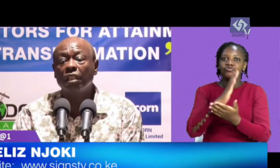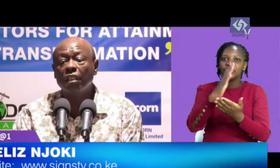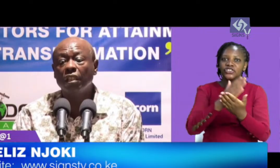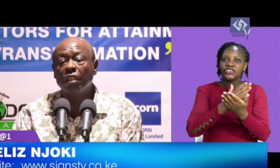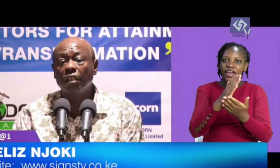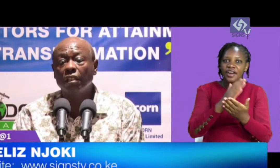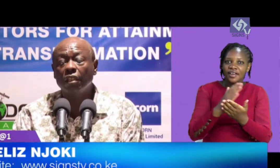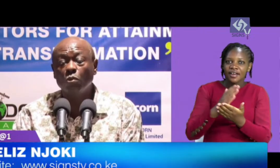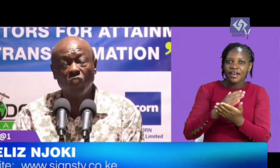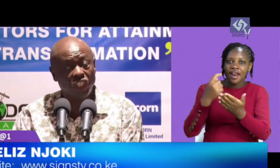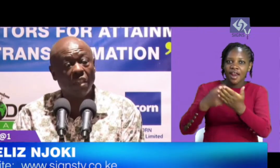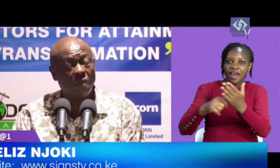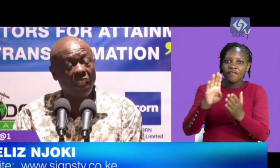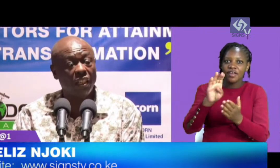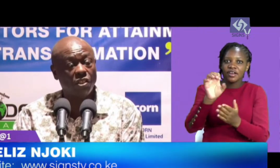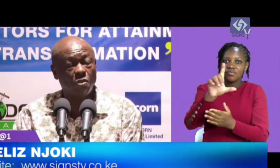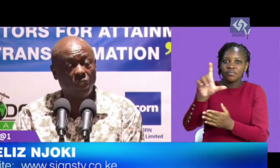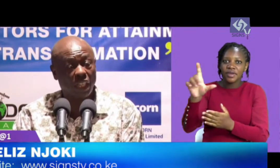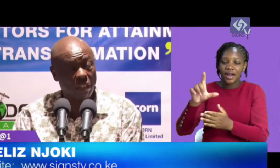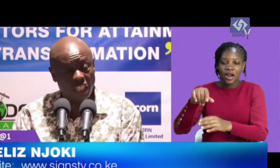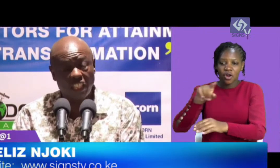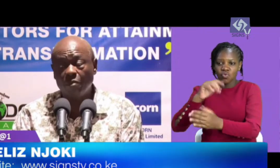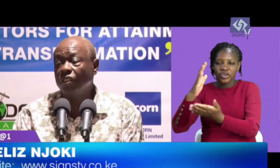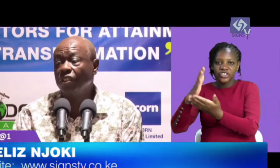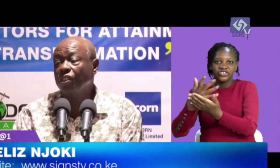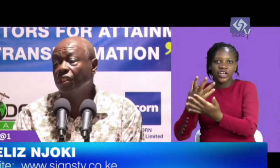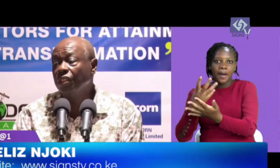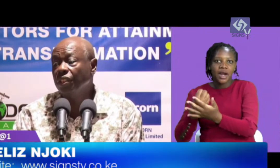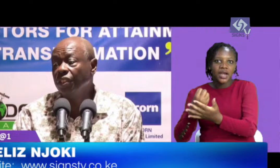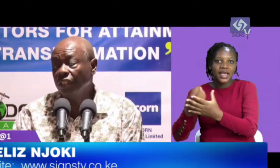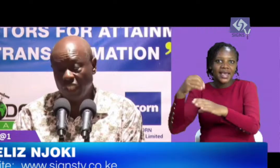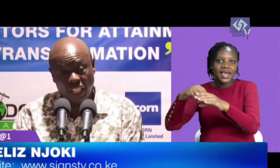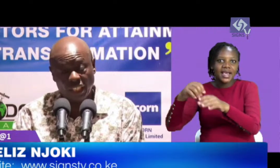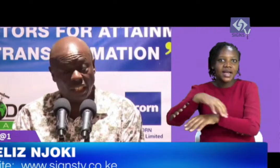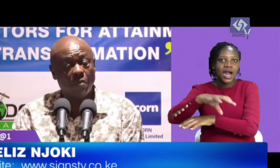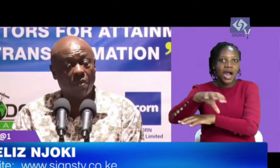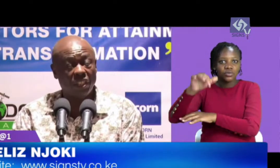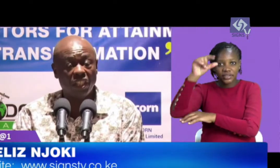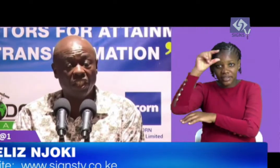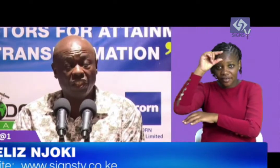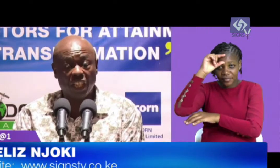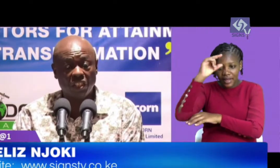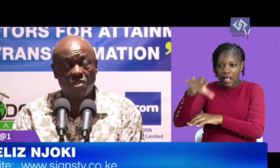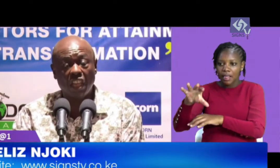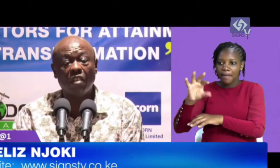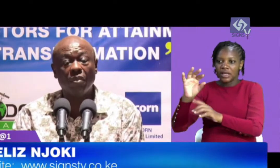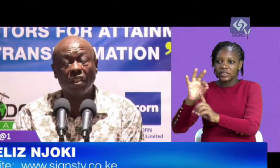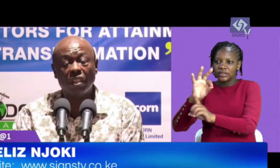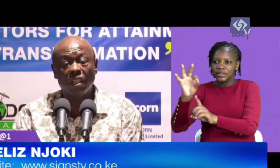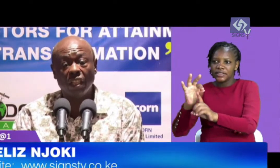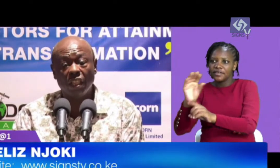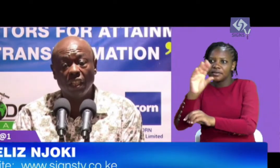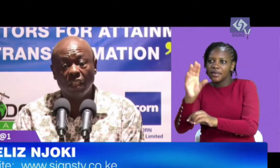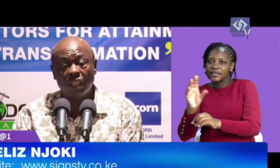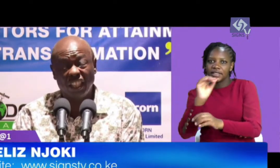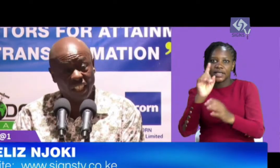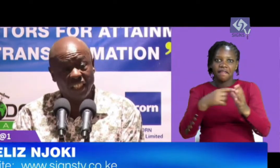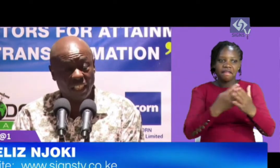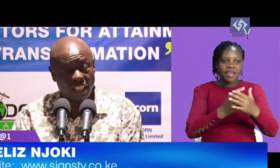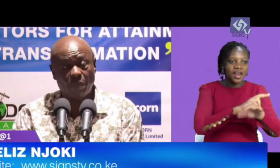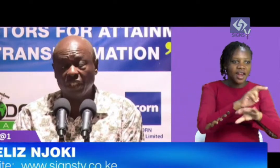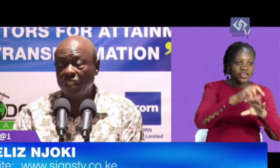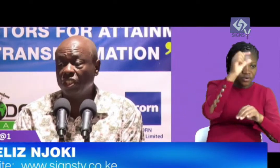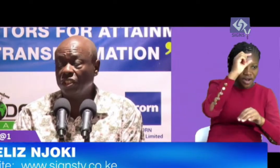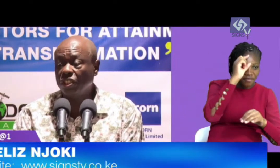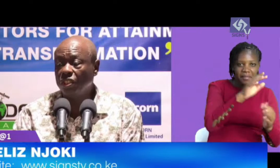Bill, we share monies with the county governments. They take a certain percentage, the national government